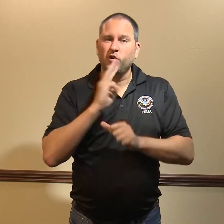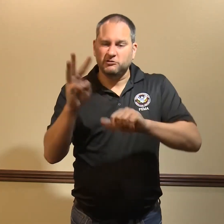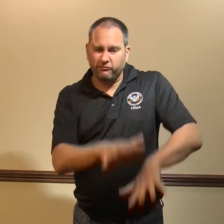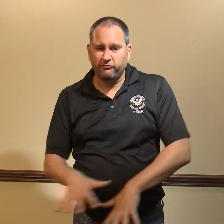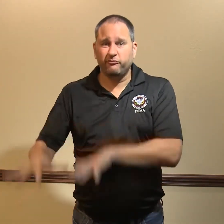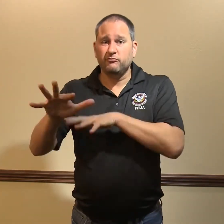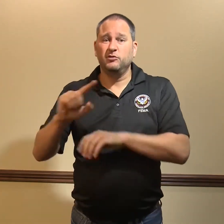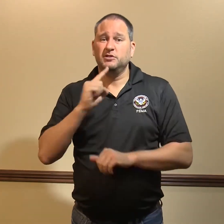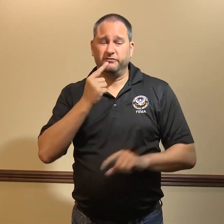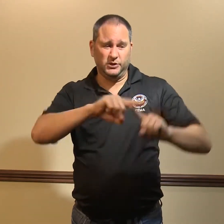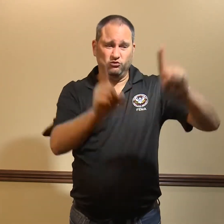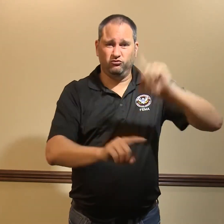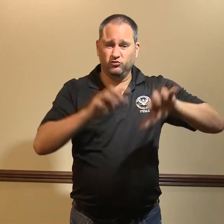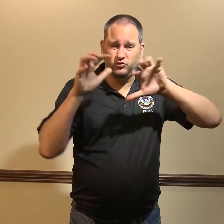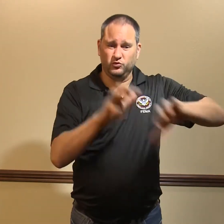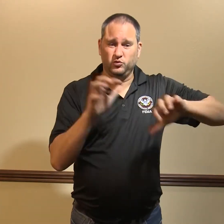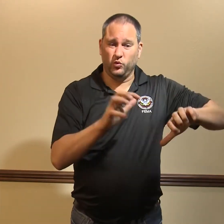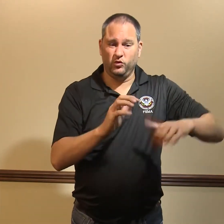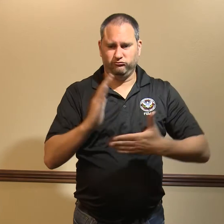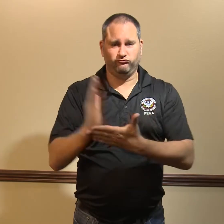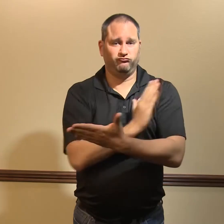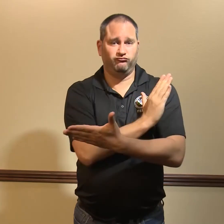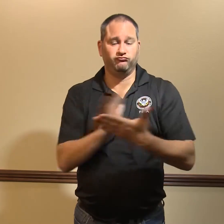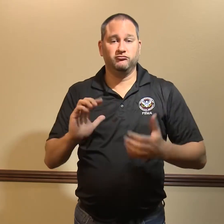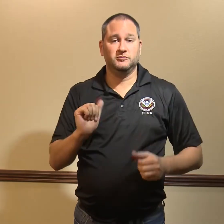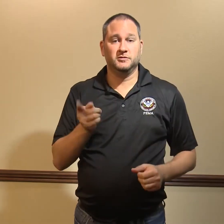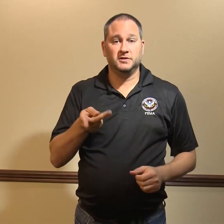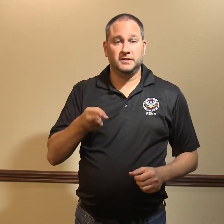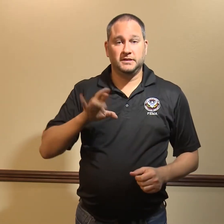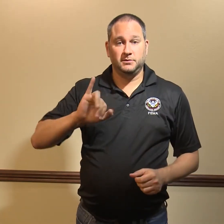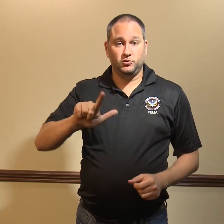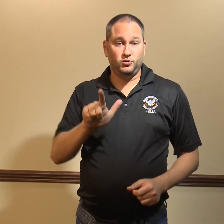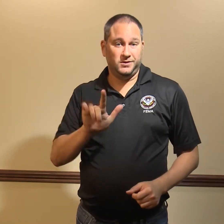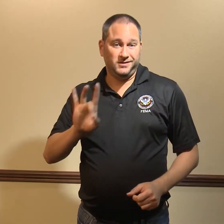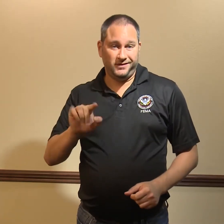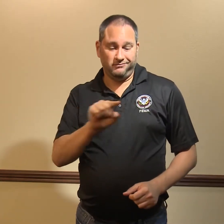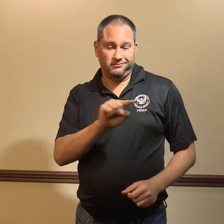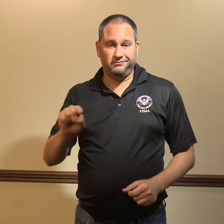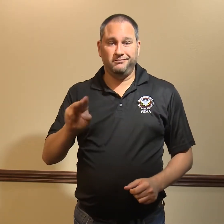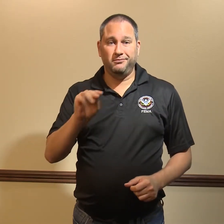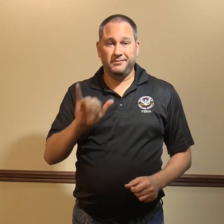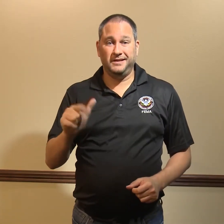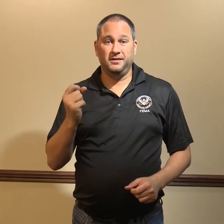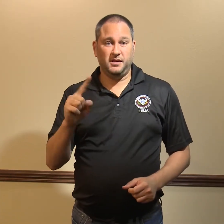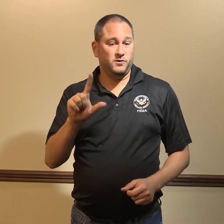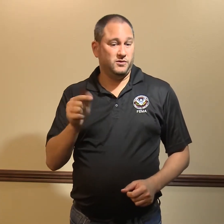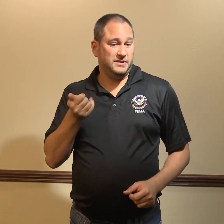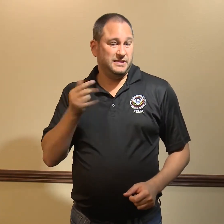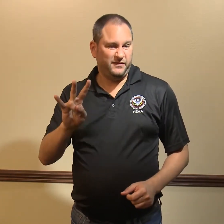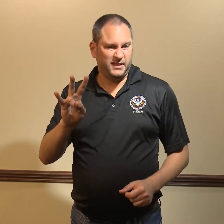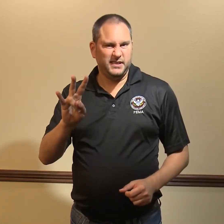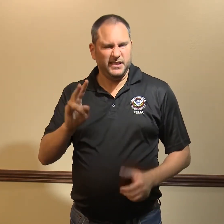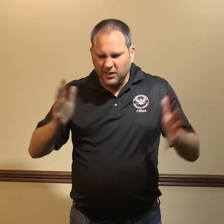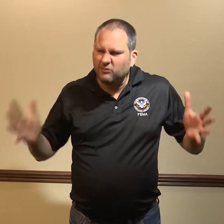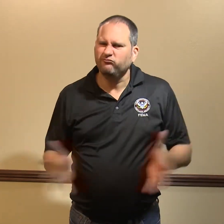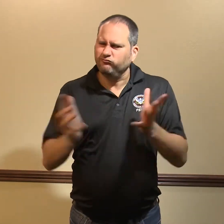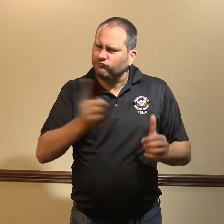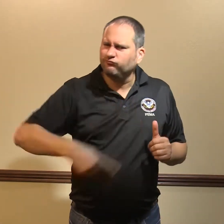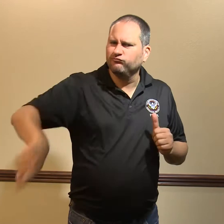by the flooding and severe storms between April 28th and May 11th, 2017 should apply